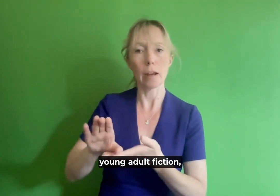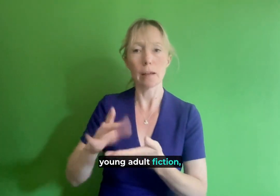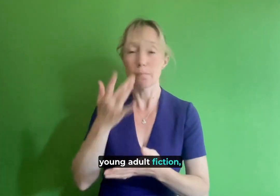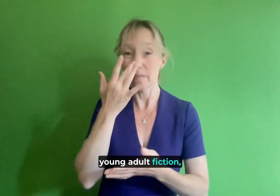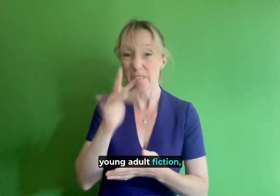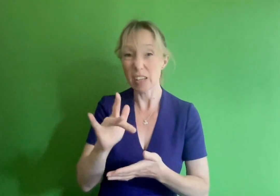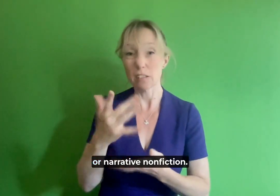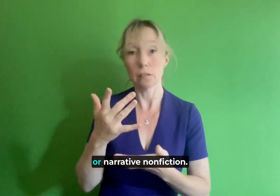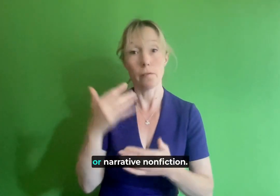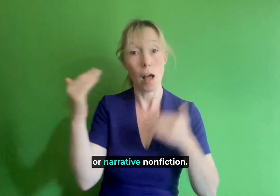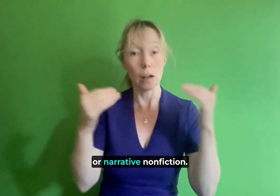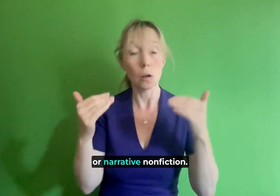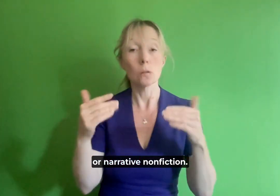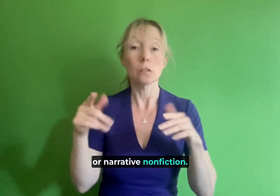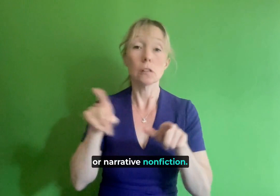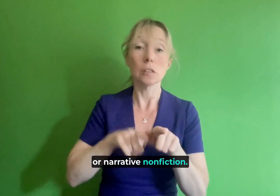fiction, or narrative non-fiction.